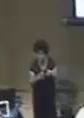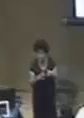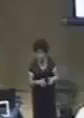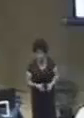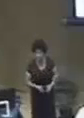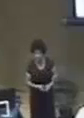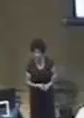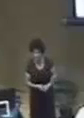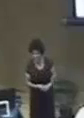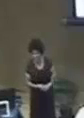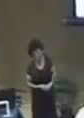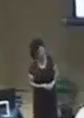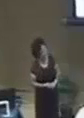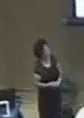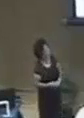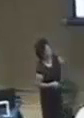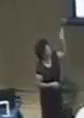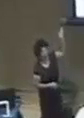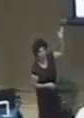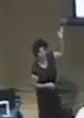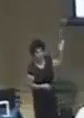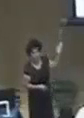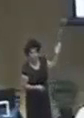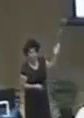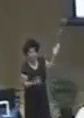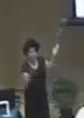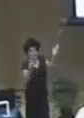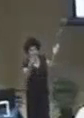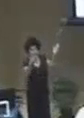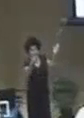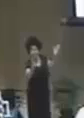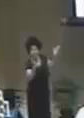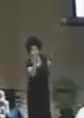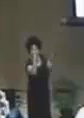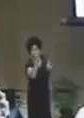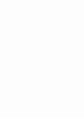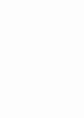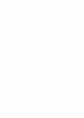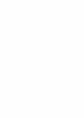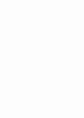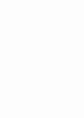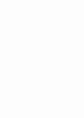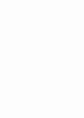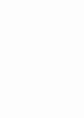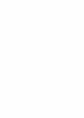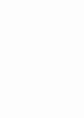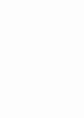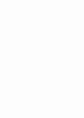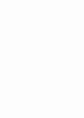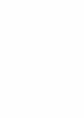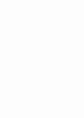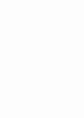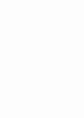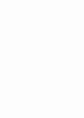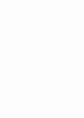So simply, we have just over 28,000 students. Only 7,000 of those, 7,500 of those are on campus. The